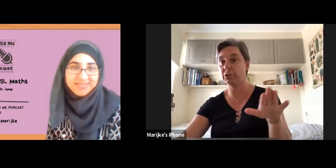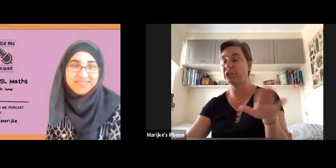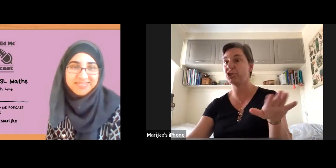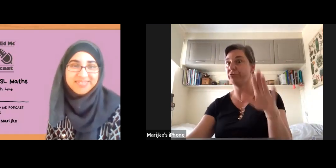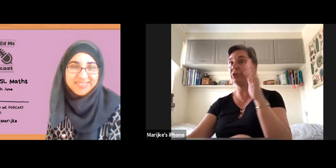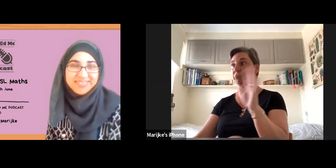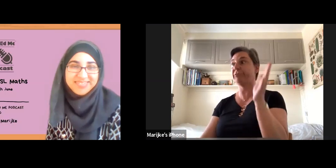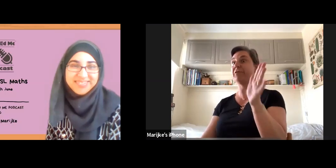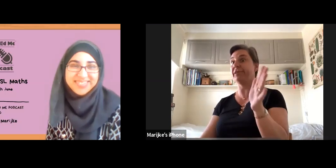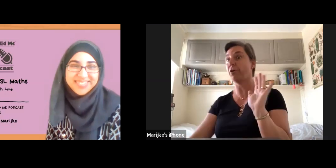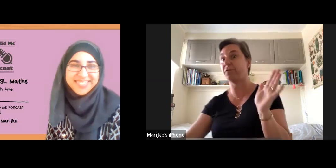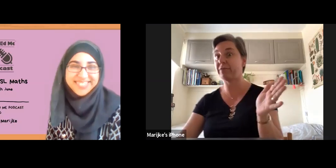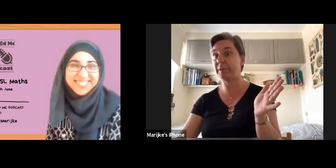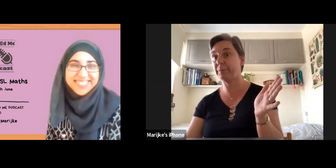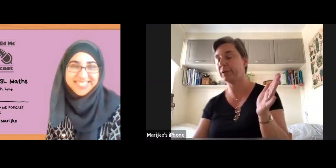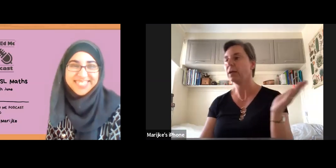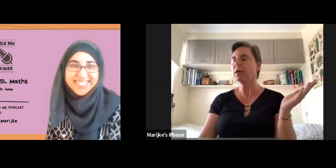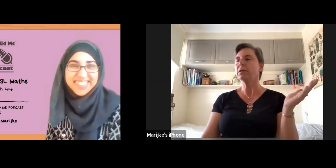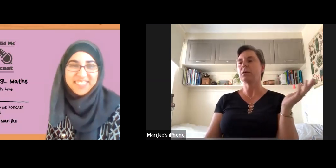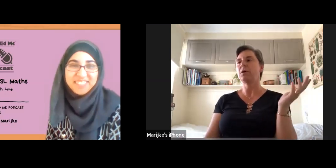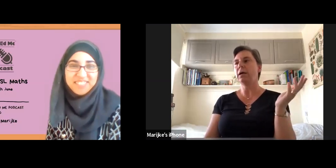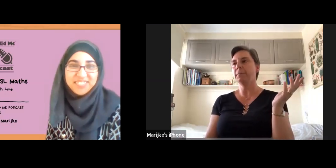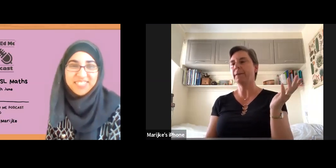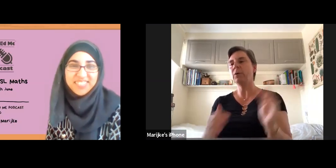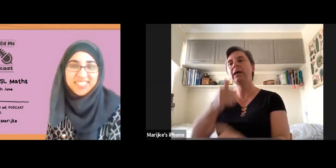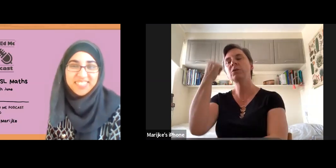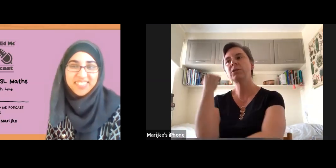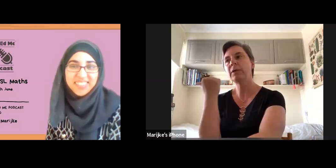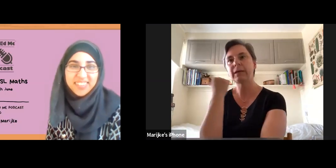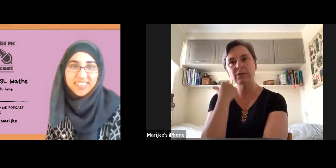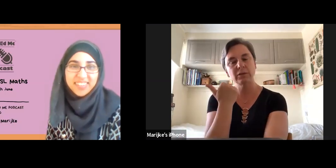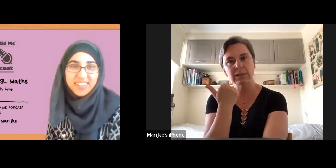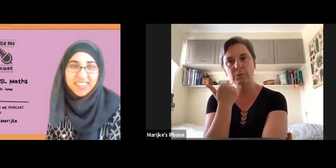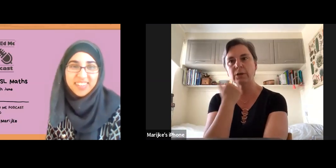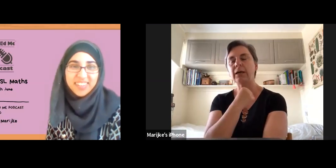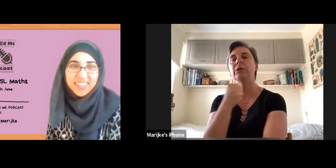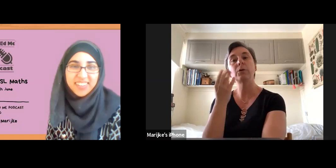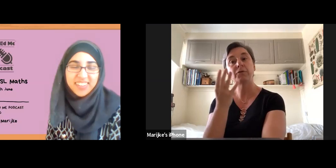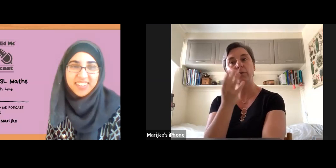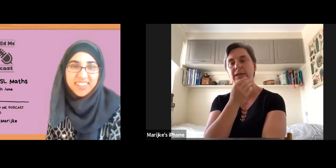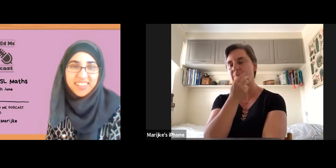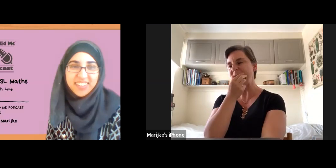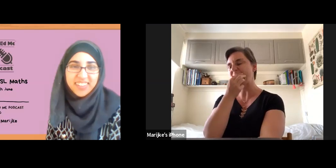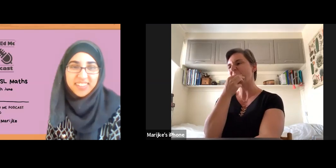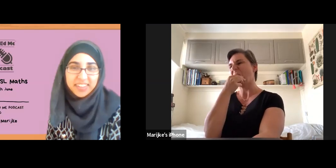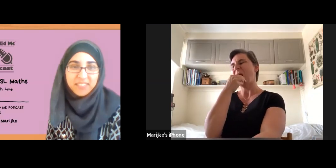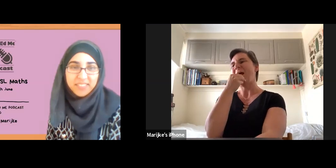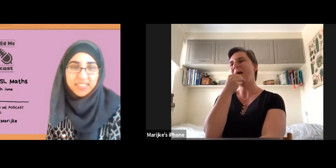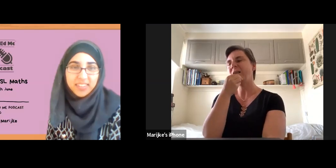teacher, definitely not for deaf people. Yeah. So when I was doing my consultancy work, I only worked 4 days a week. Yeah. And I'd